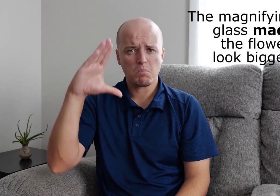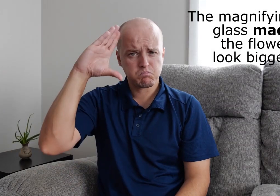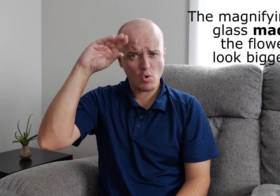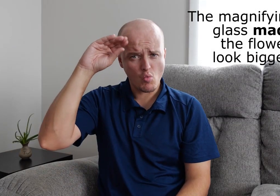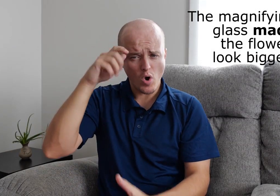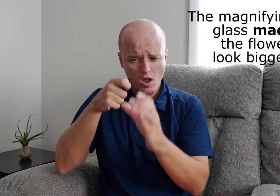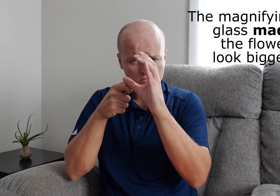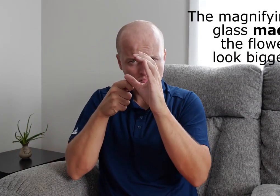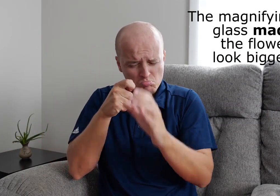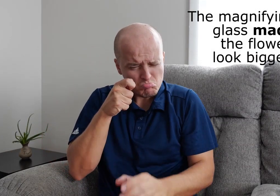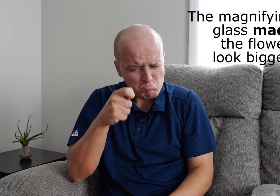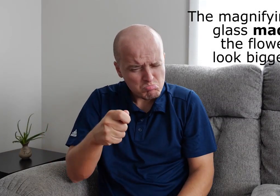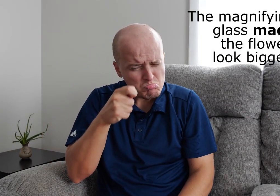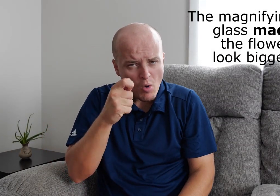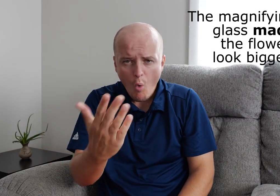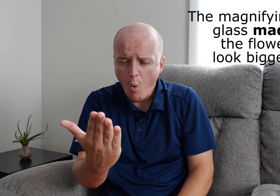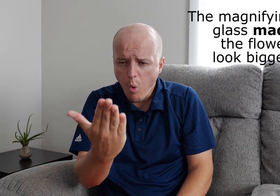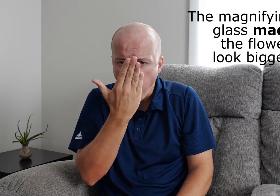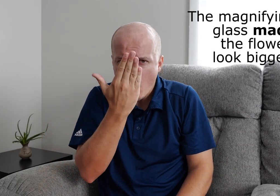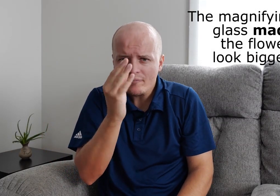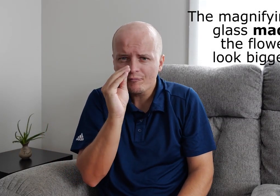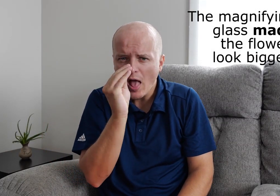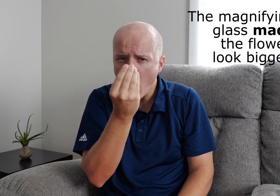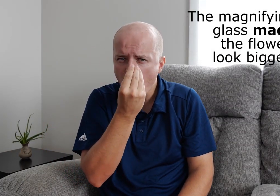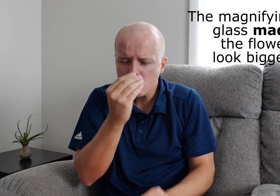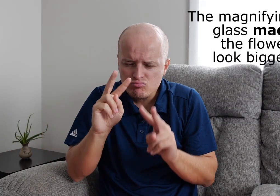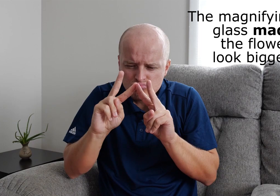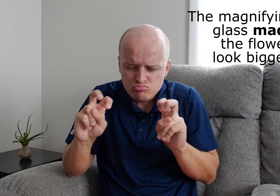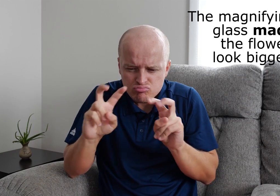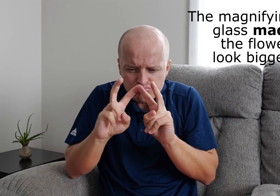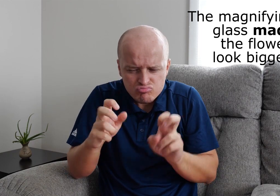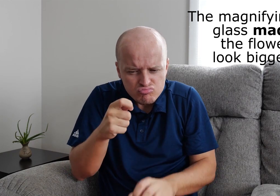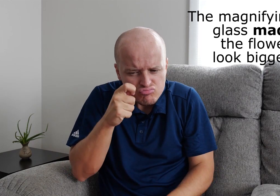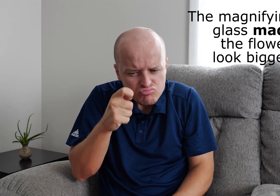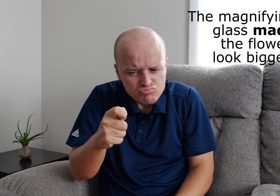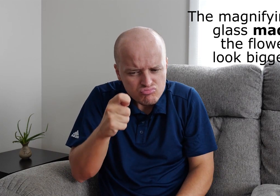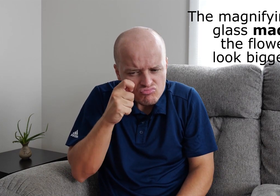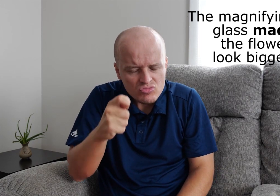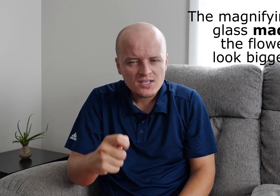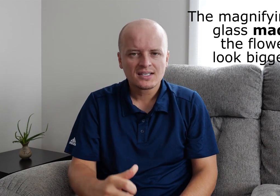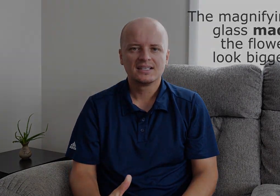The boy uses a magnifying glass to make the flower easier to see.